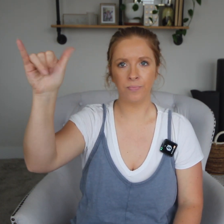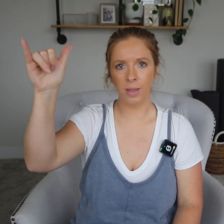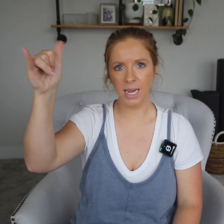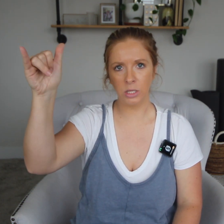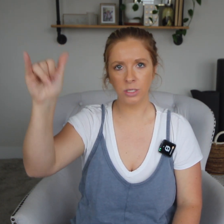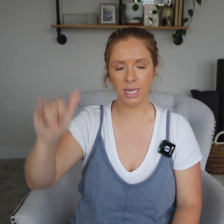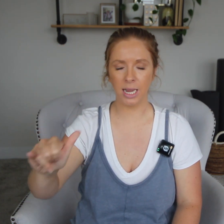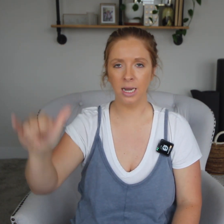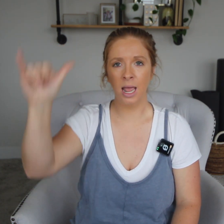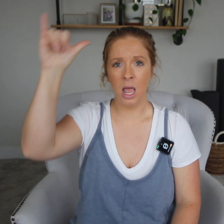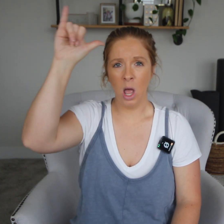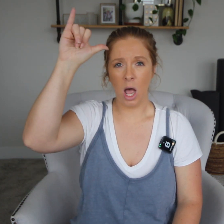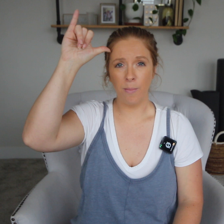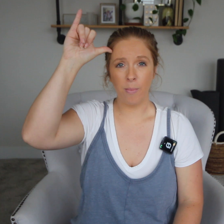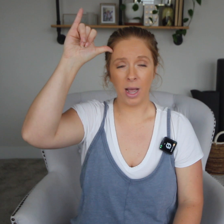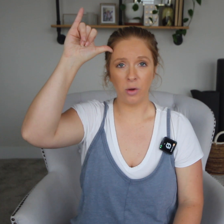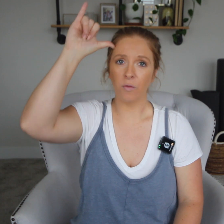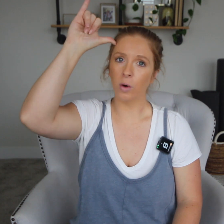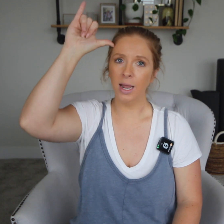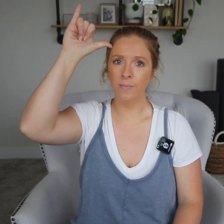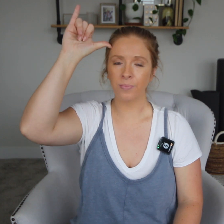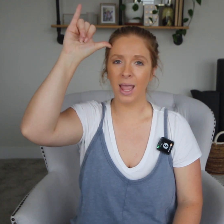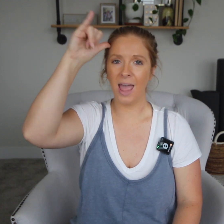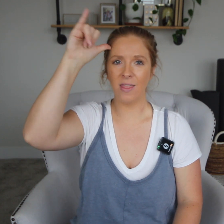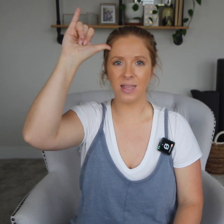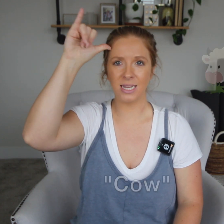hang loose sign up by your forehead, and then this is our